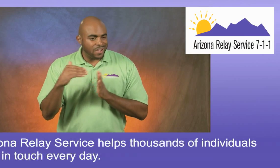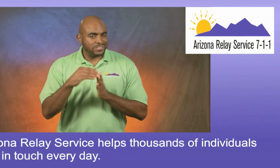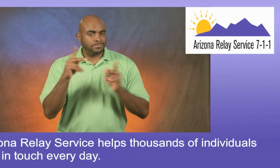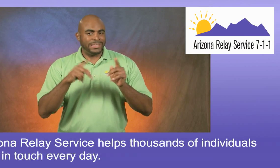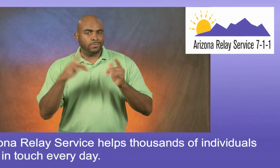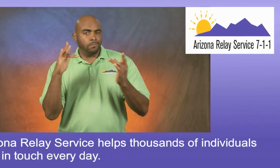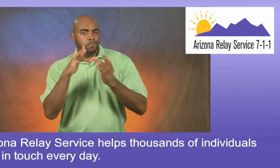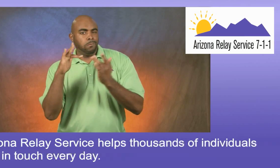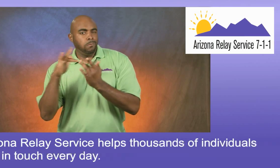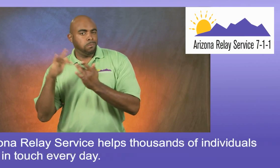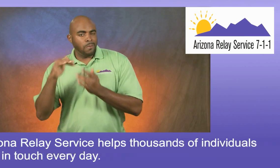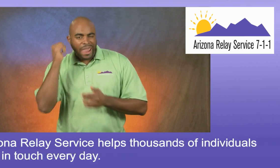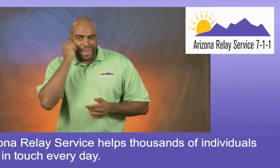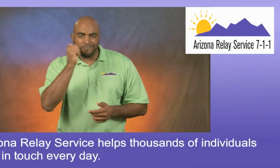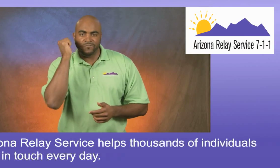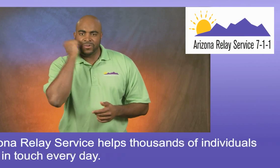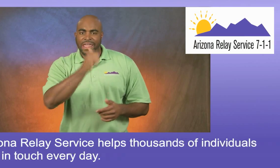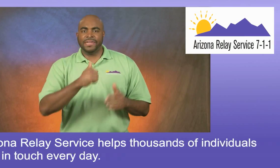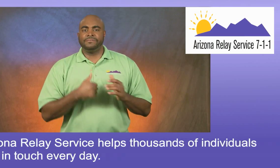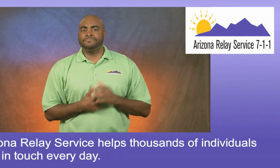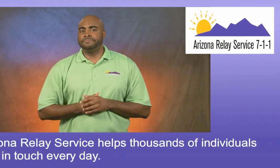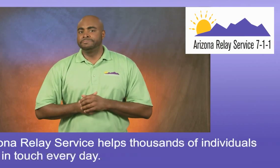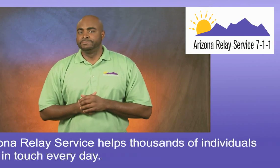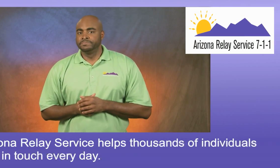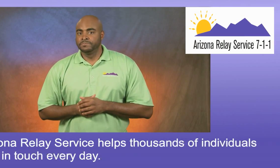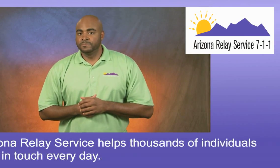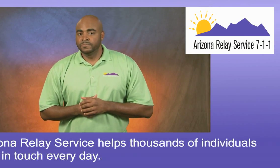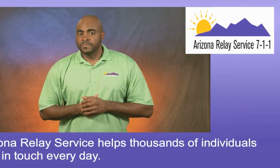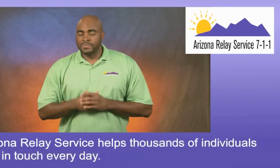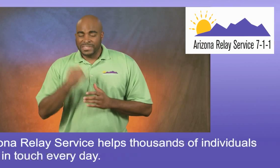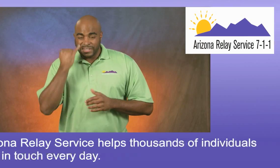Service helps thousands of individuals stay in touch every day.